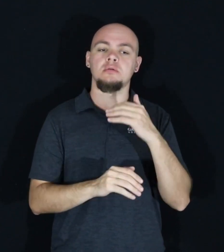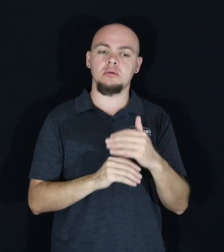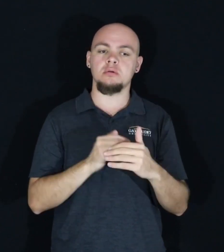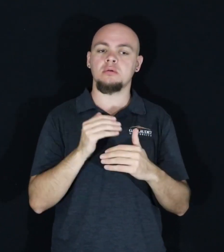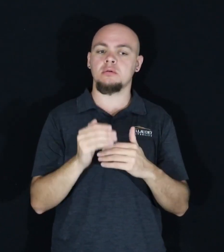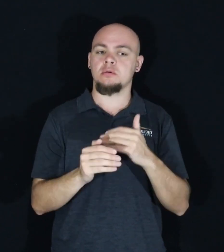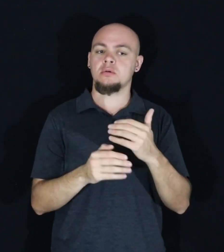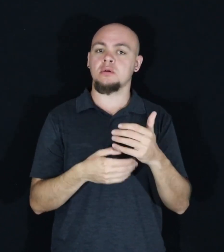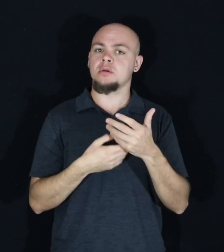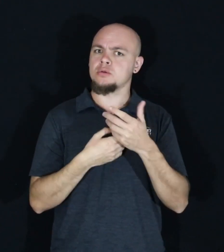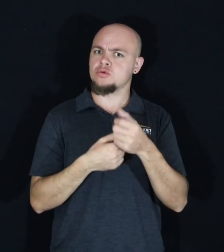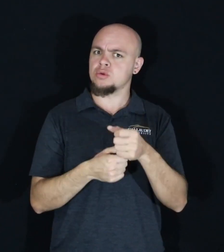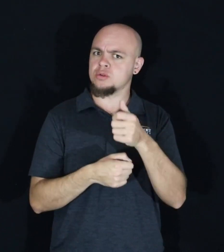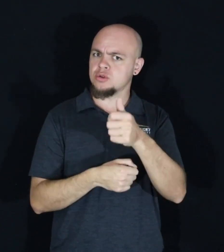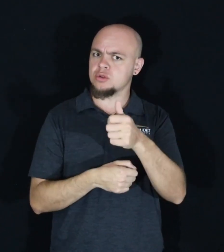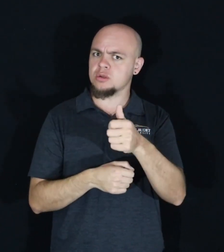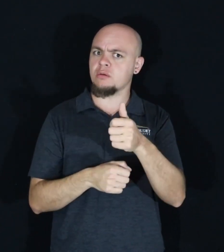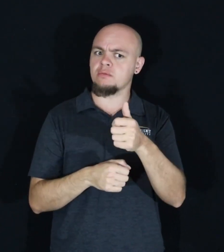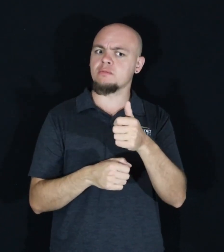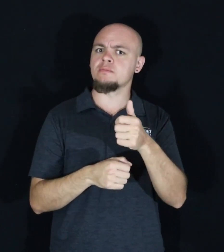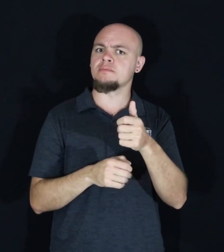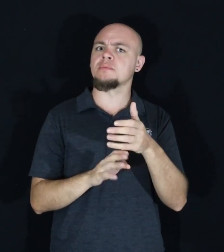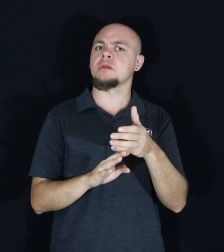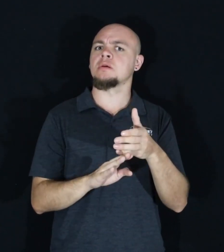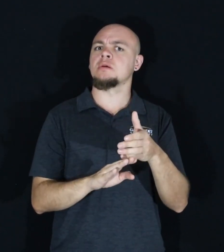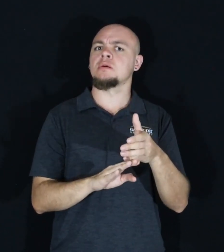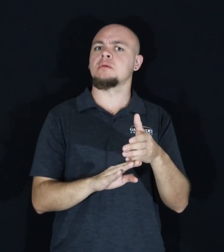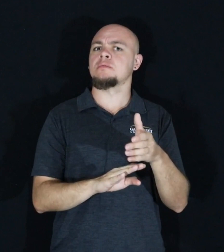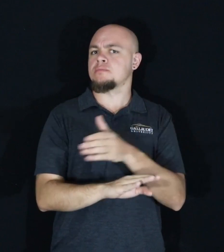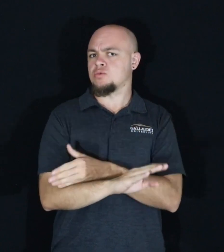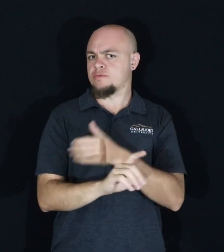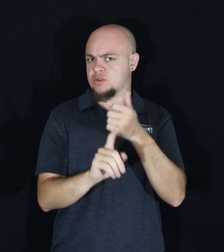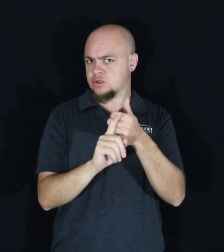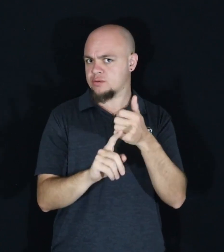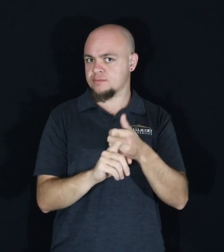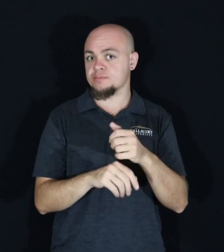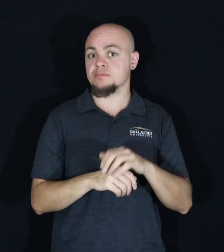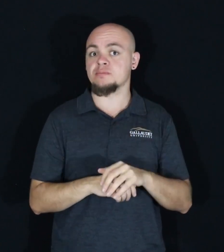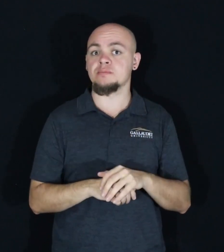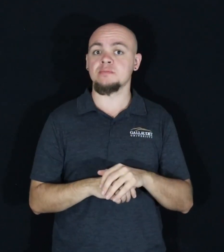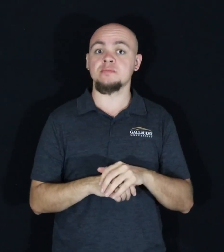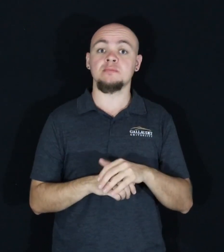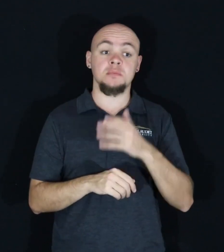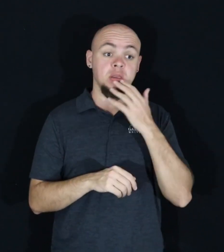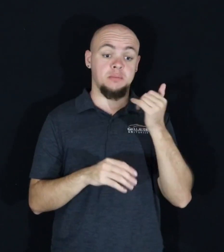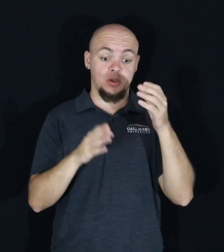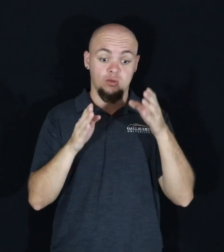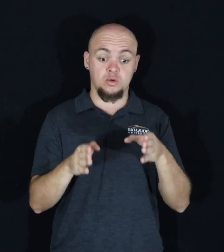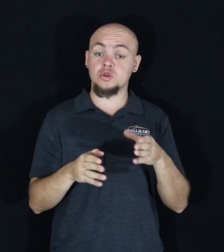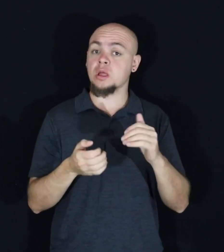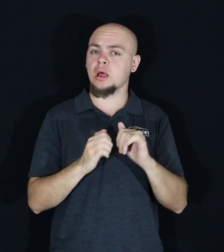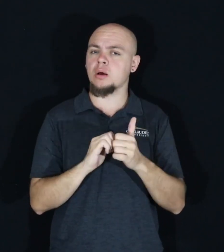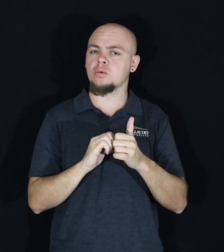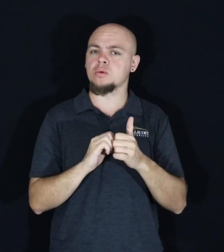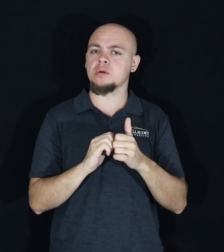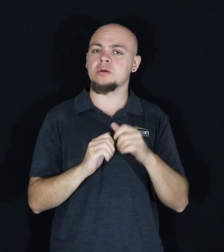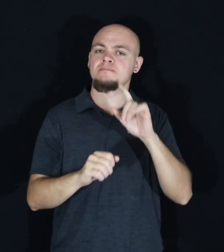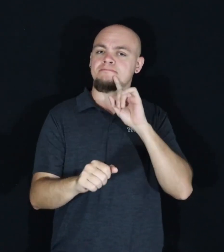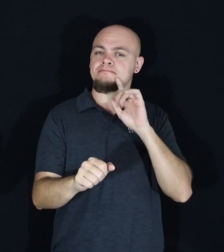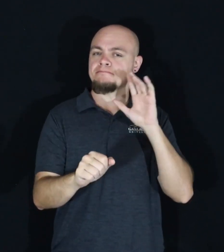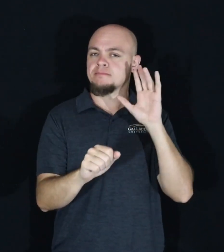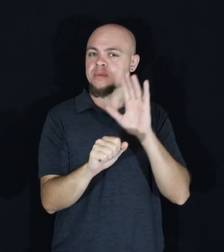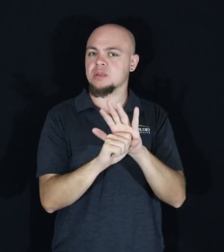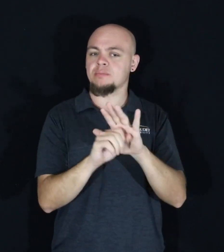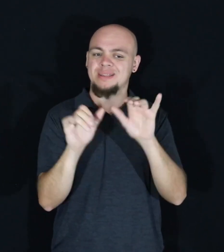rush yourself into becoming a better version. If I want to become a better person, I'll have to commit to